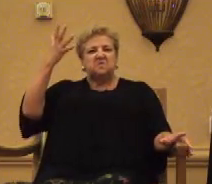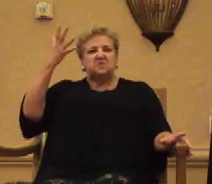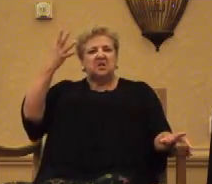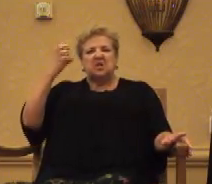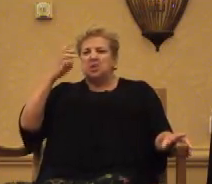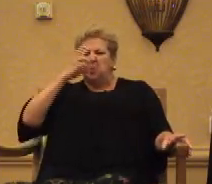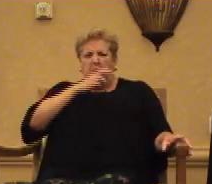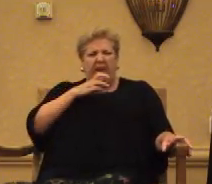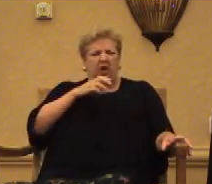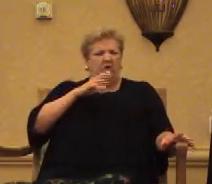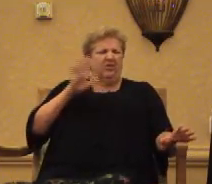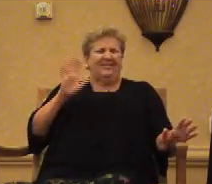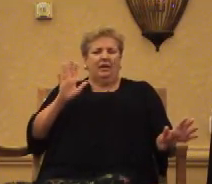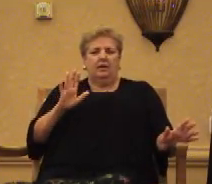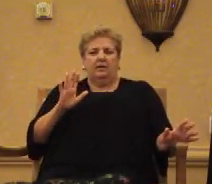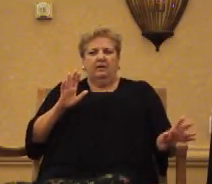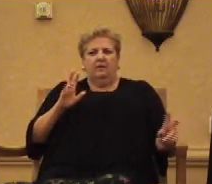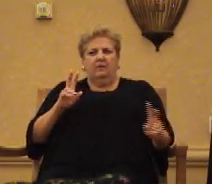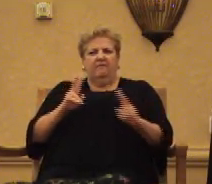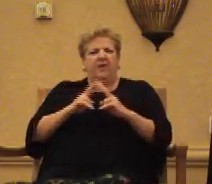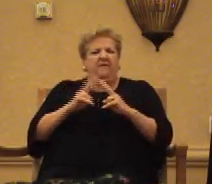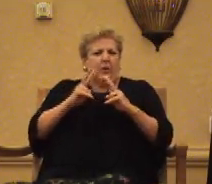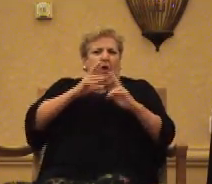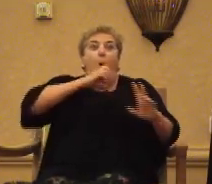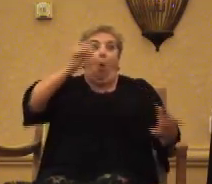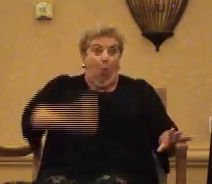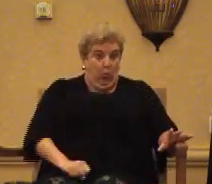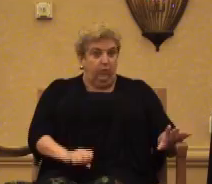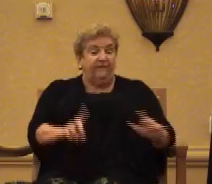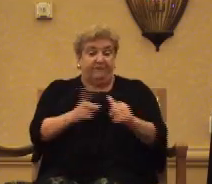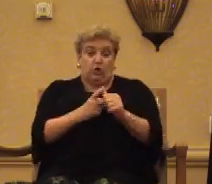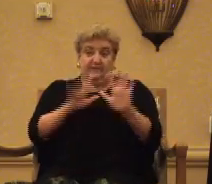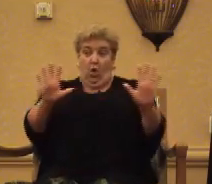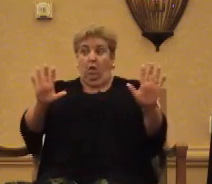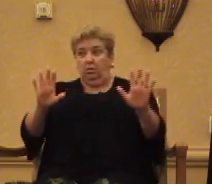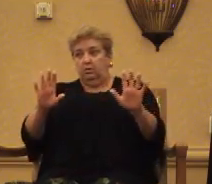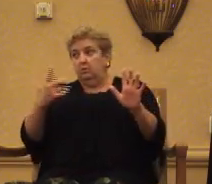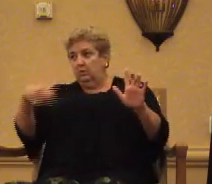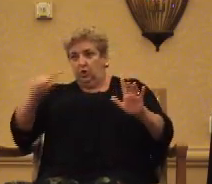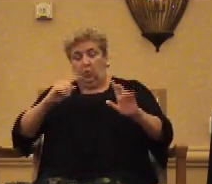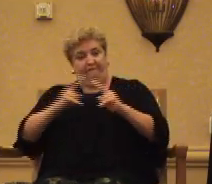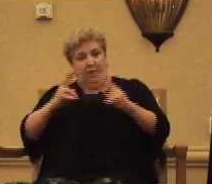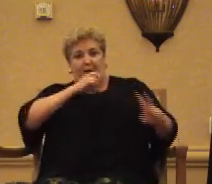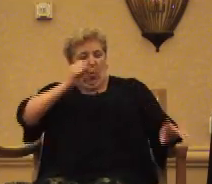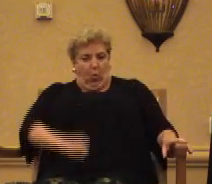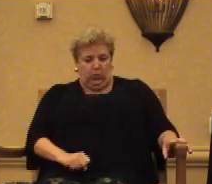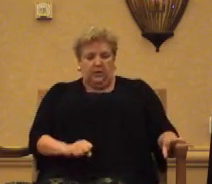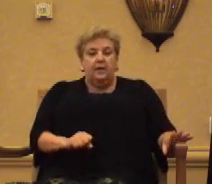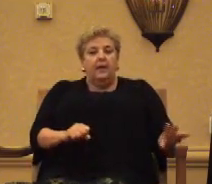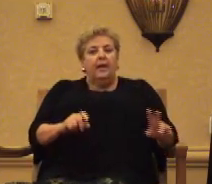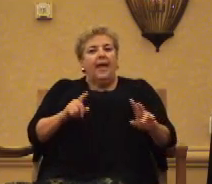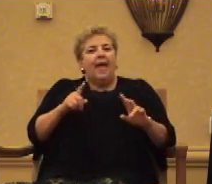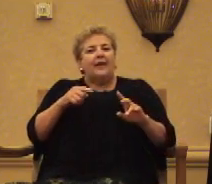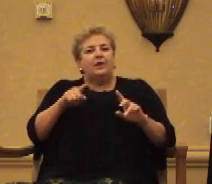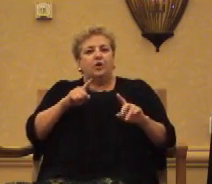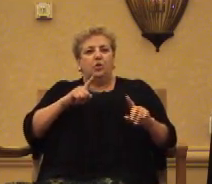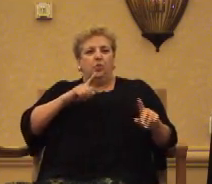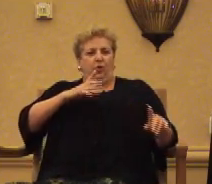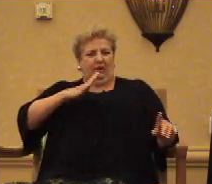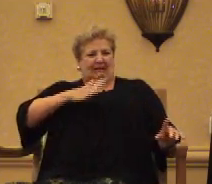not, at first you were very, very old. I mean, very, very old. And you were glad to see me, which